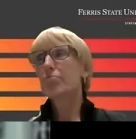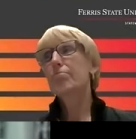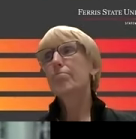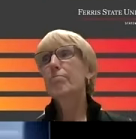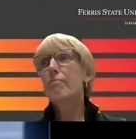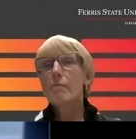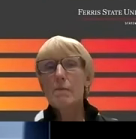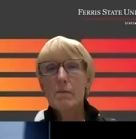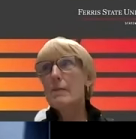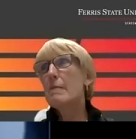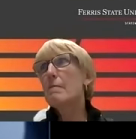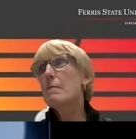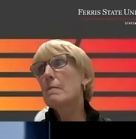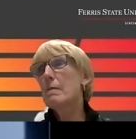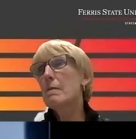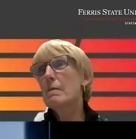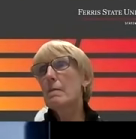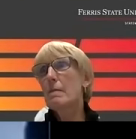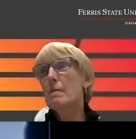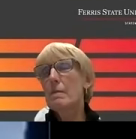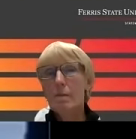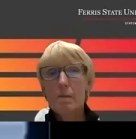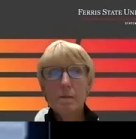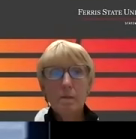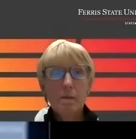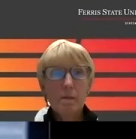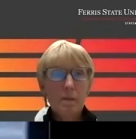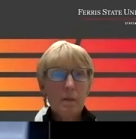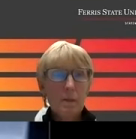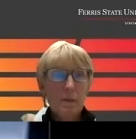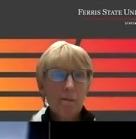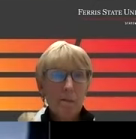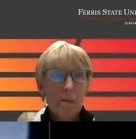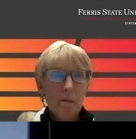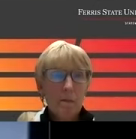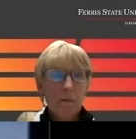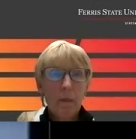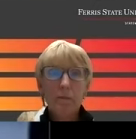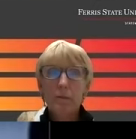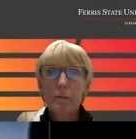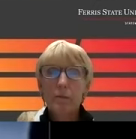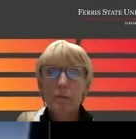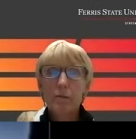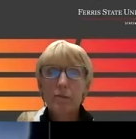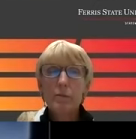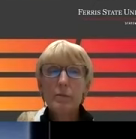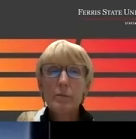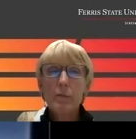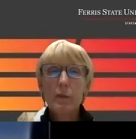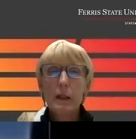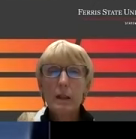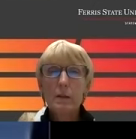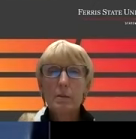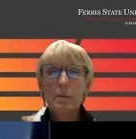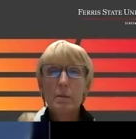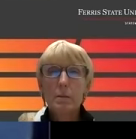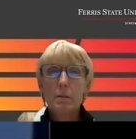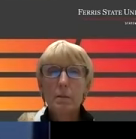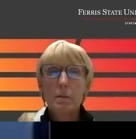He is scheduled for release on January 21, 2024. No one will be there to welcome